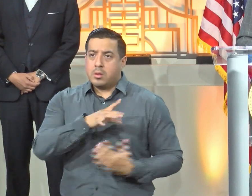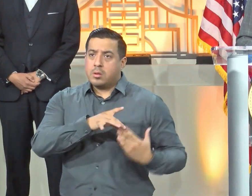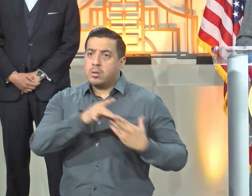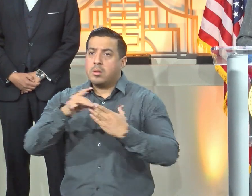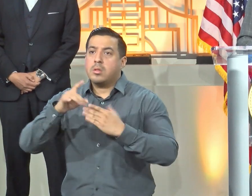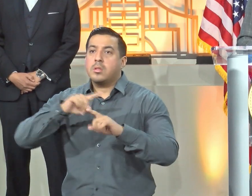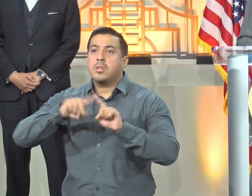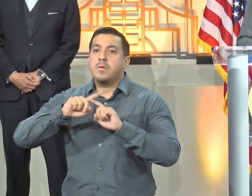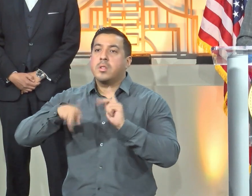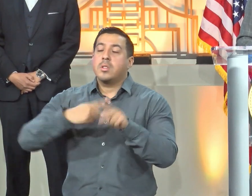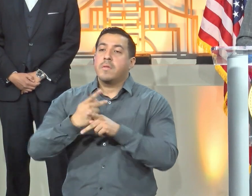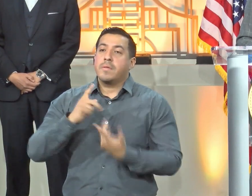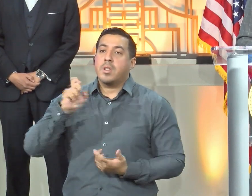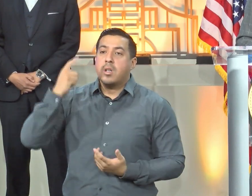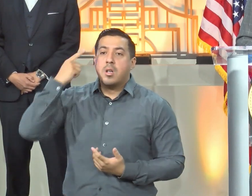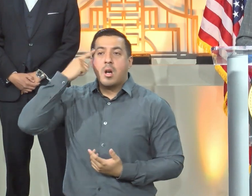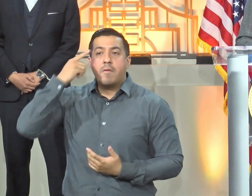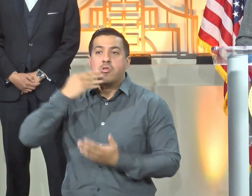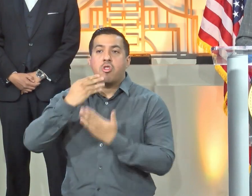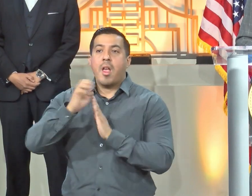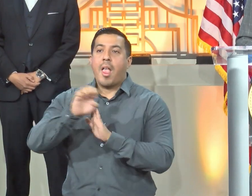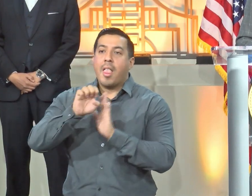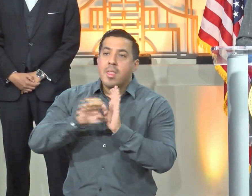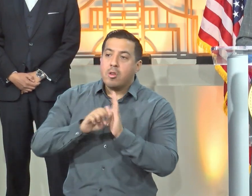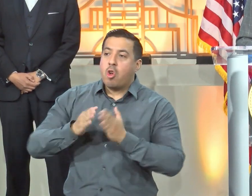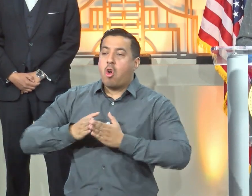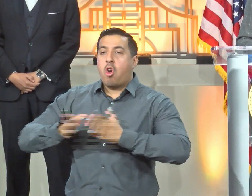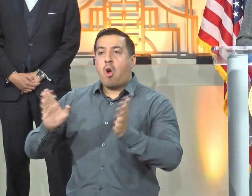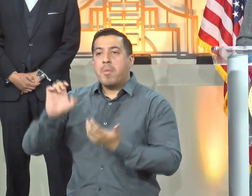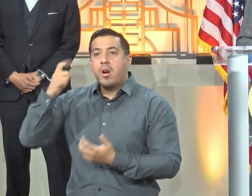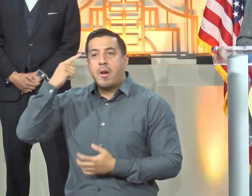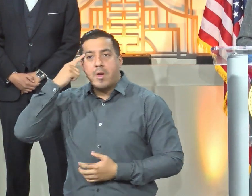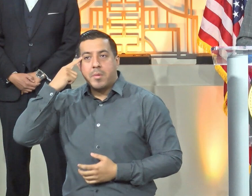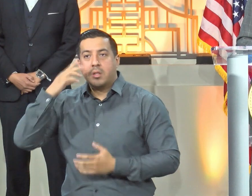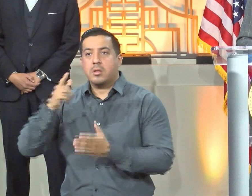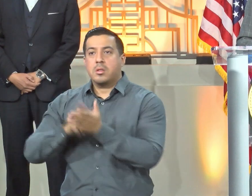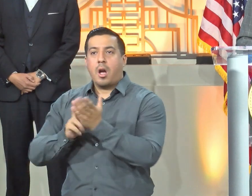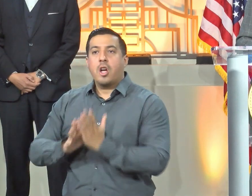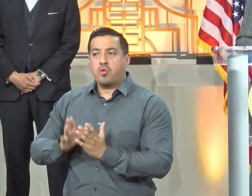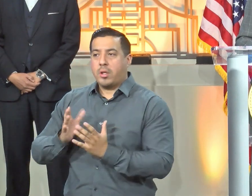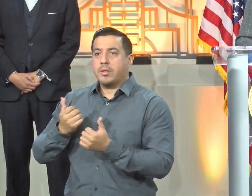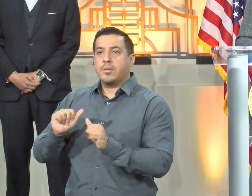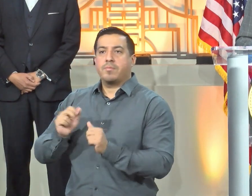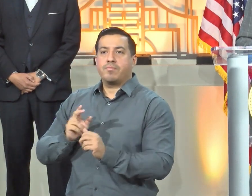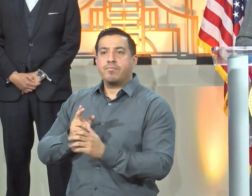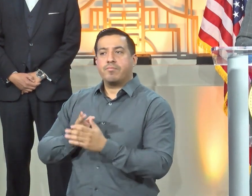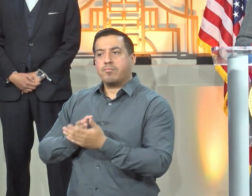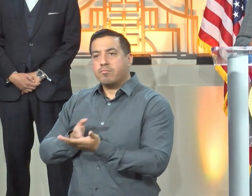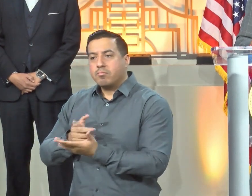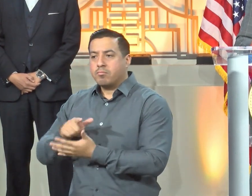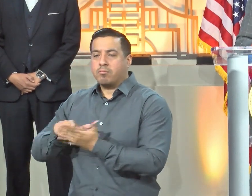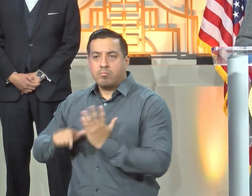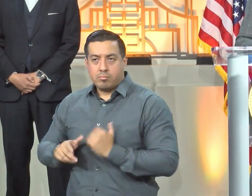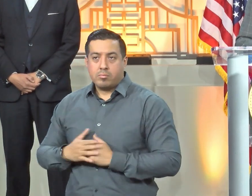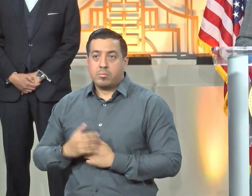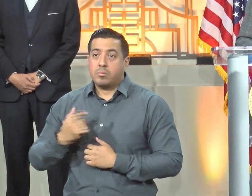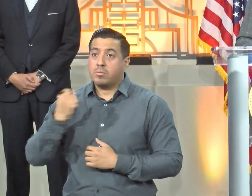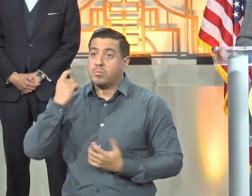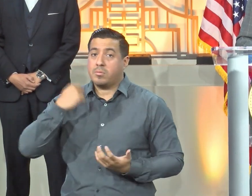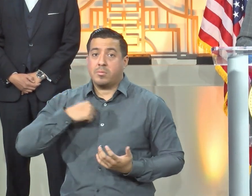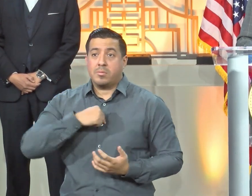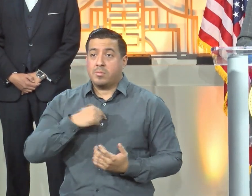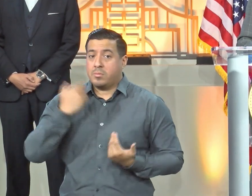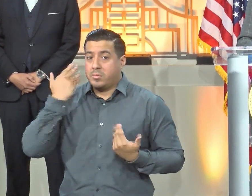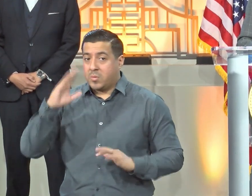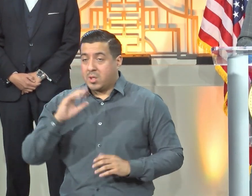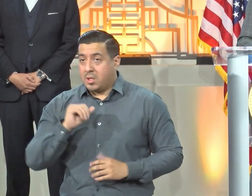of governance, ethics, open government, and contracting and procurement. And quite frankly, I did not know